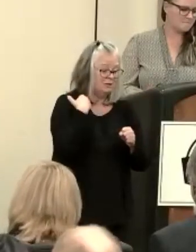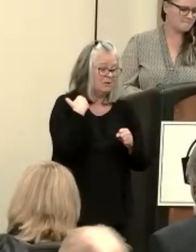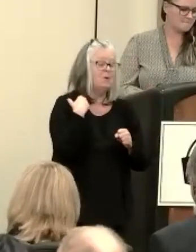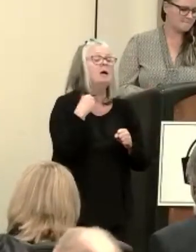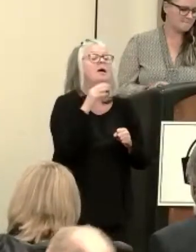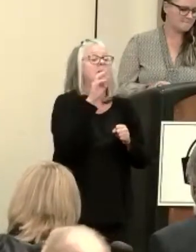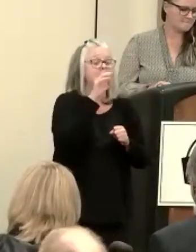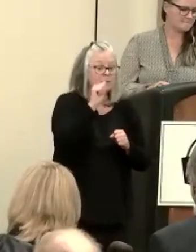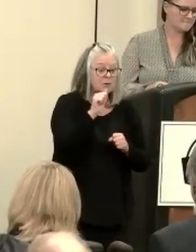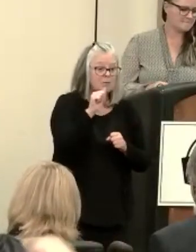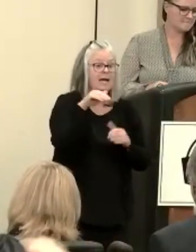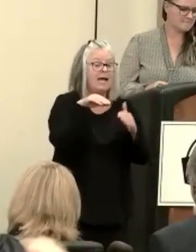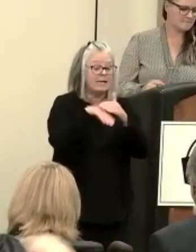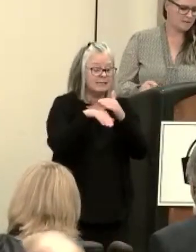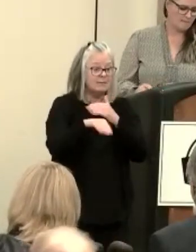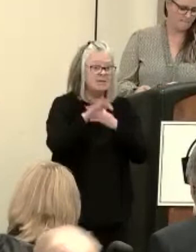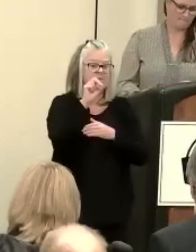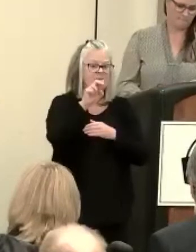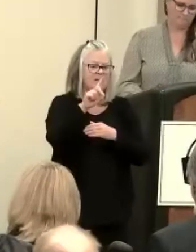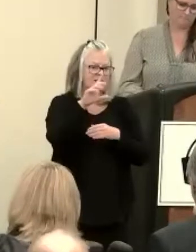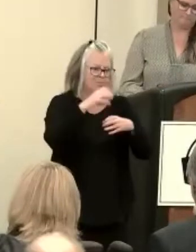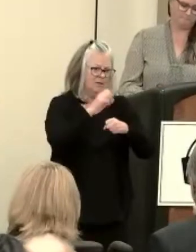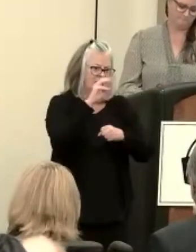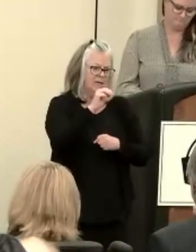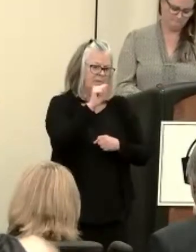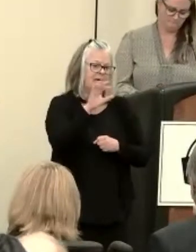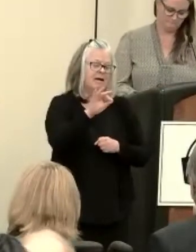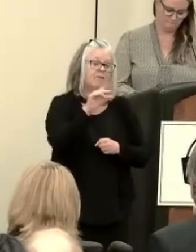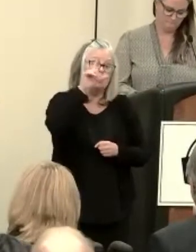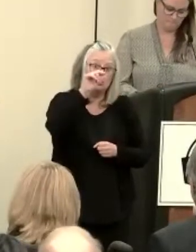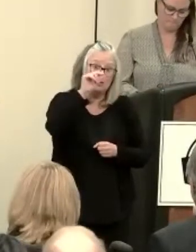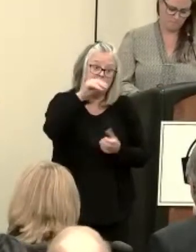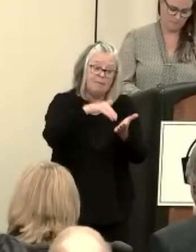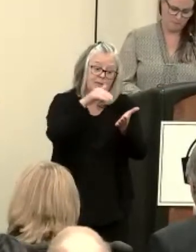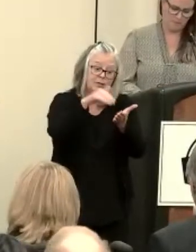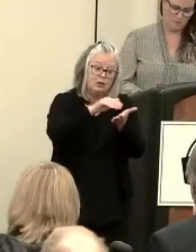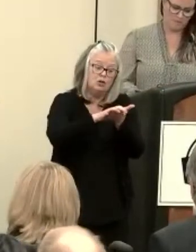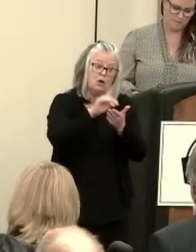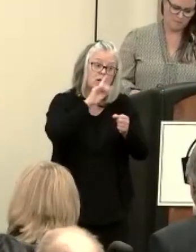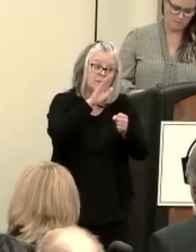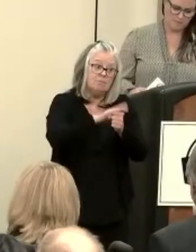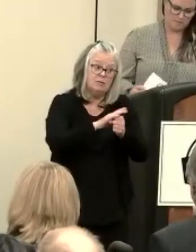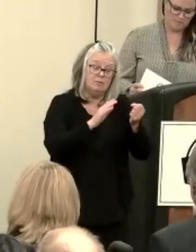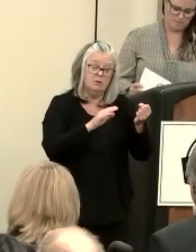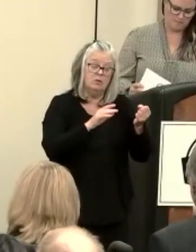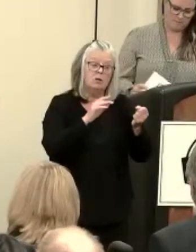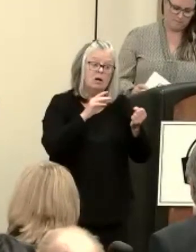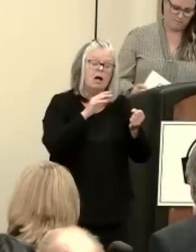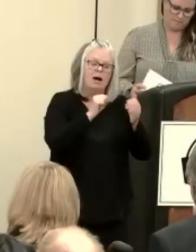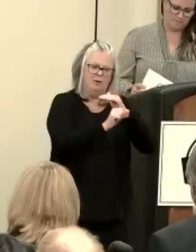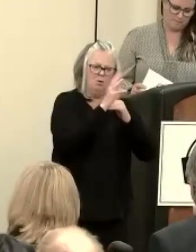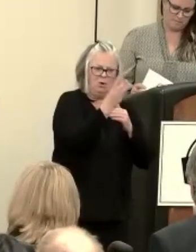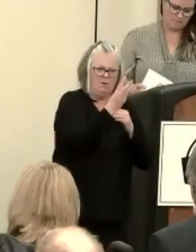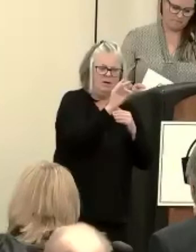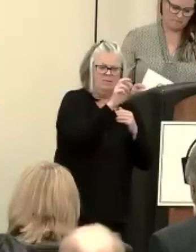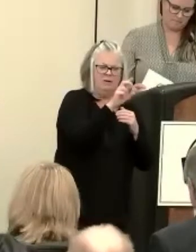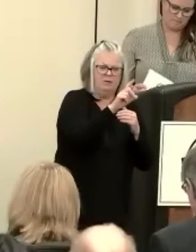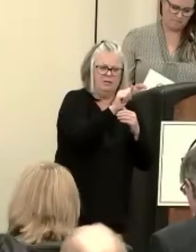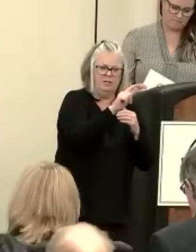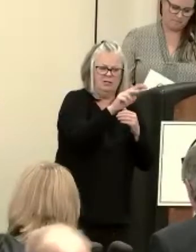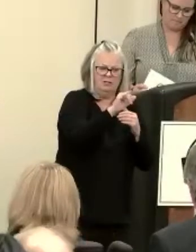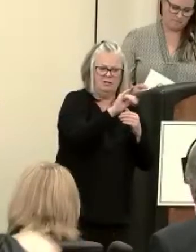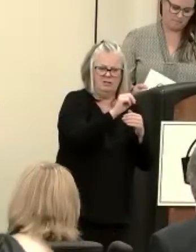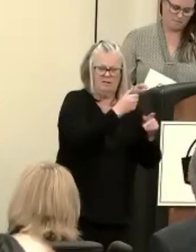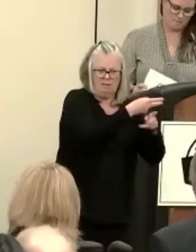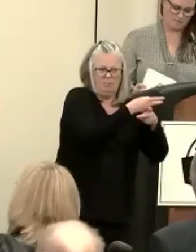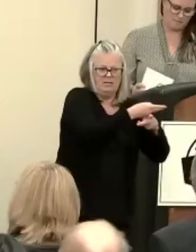Accessibility Fund, which is a $20 million commitment that is being maintained by the Winnipeg Foundation and other partners. And each